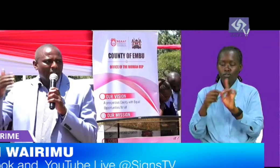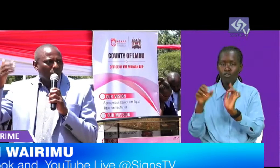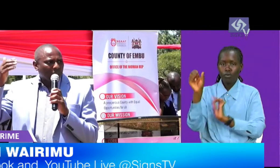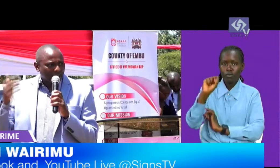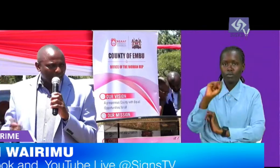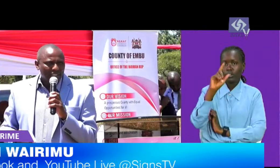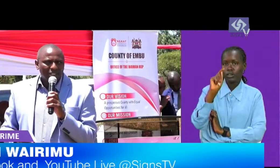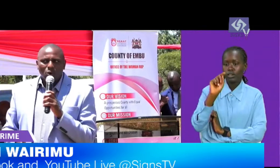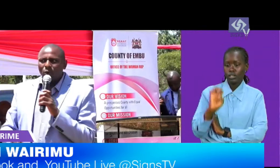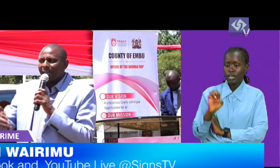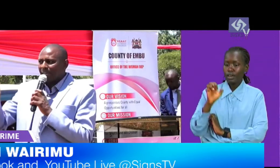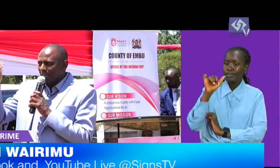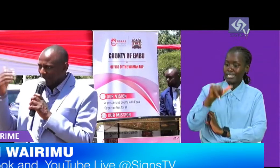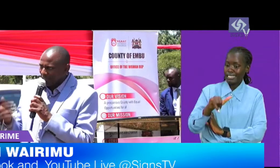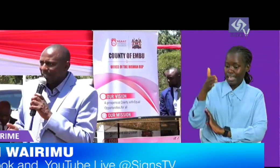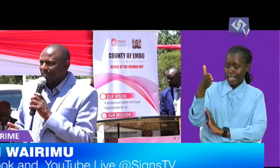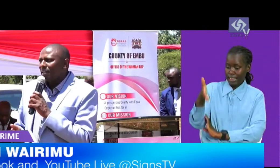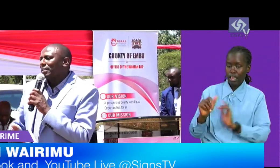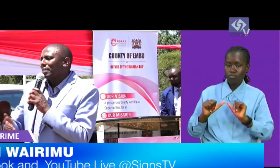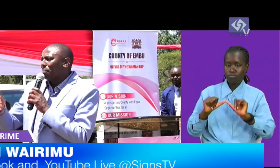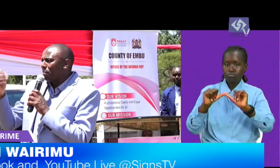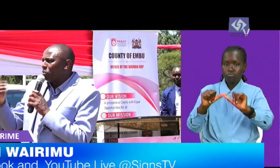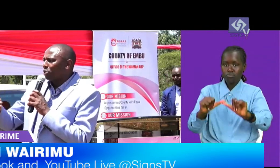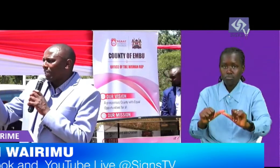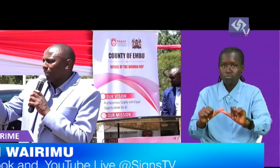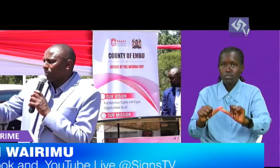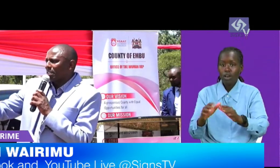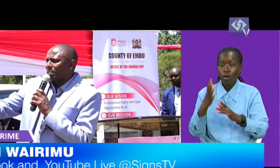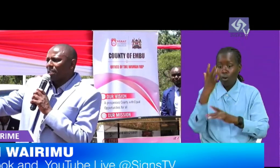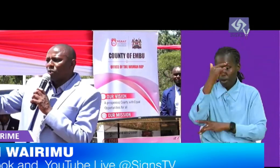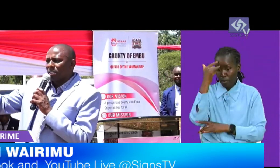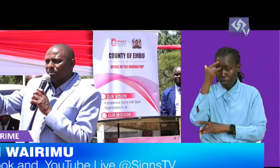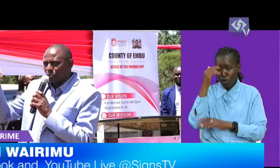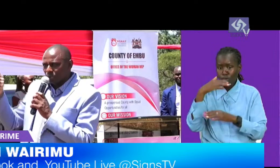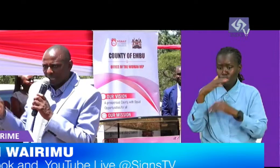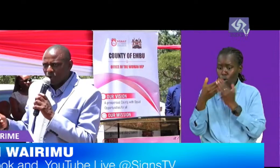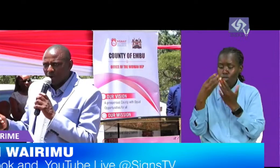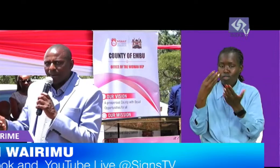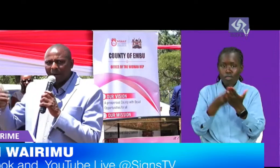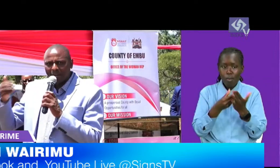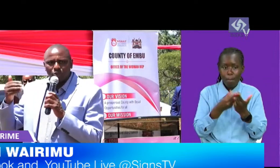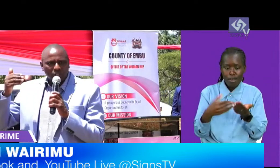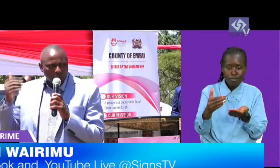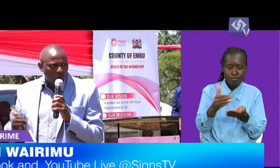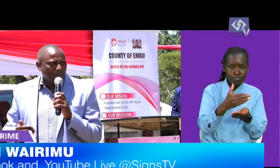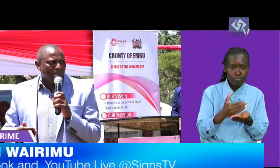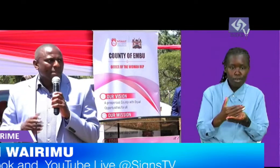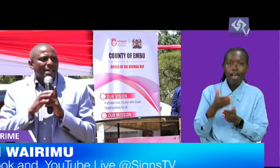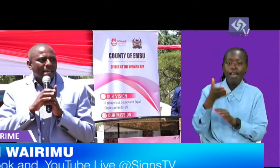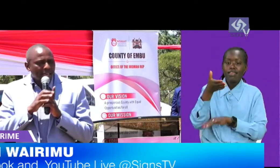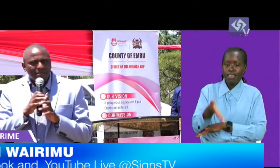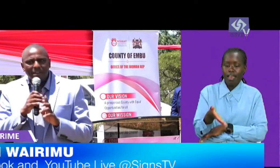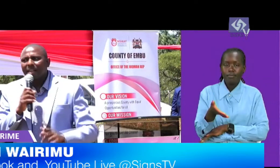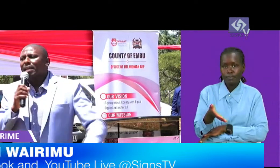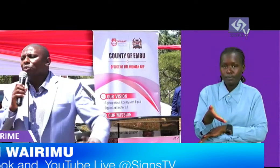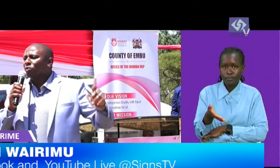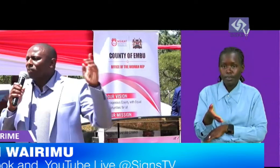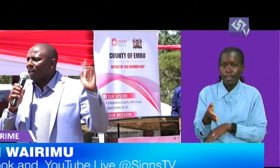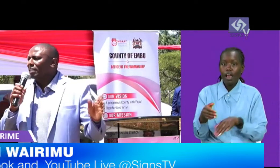kwa site, waendelee, sababu zile pesa zilikuwa zimekusanywa bado ziko, even as we fight